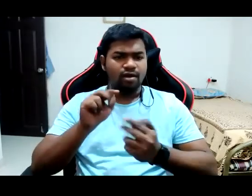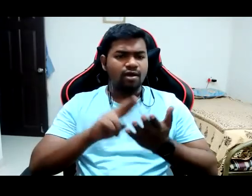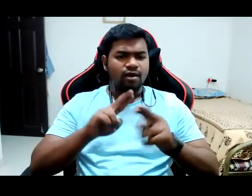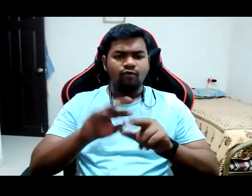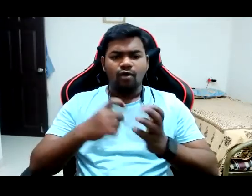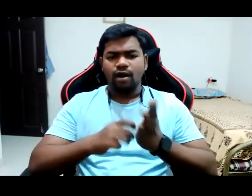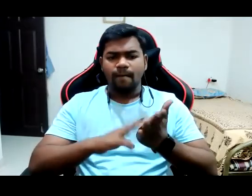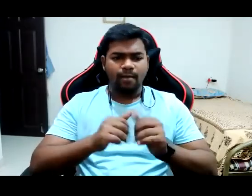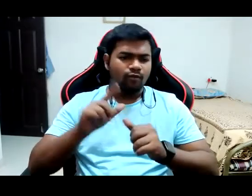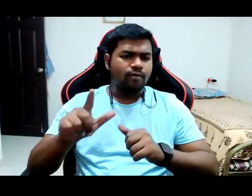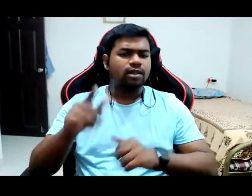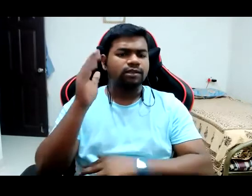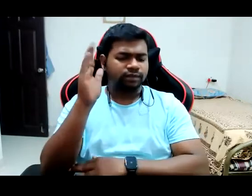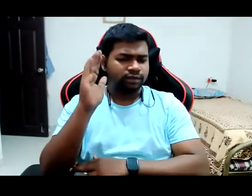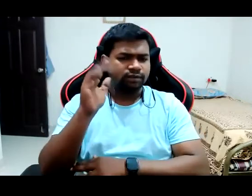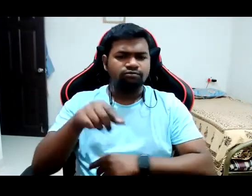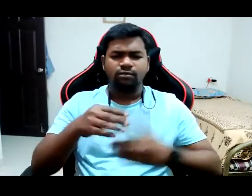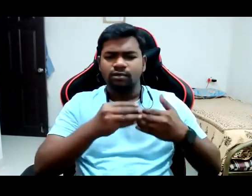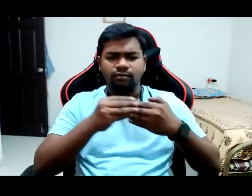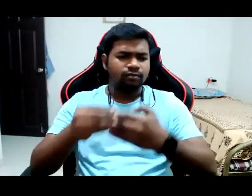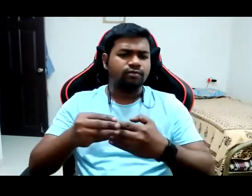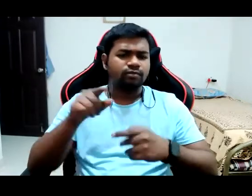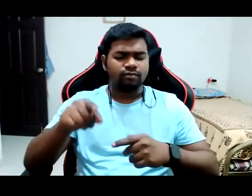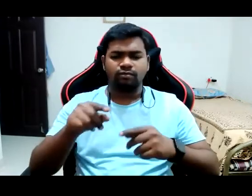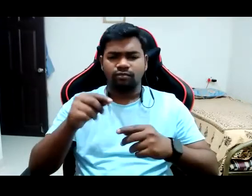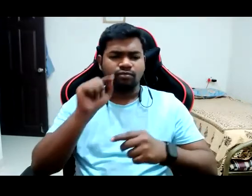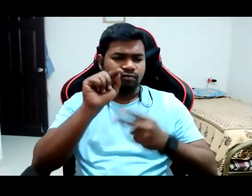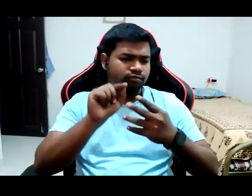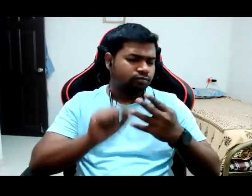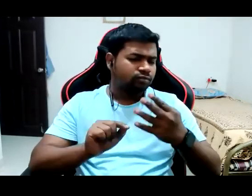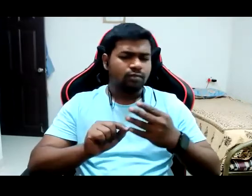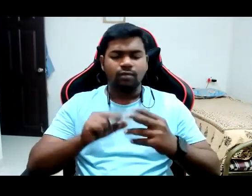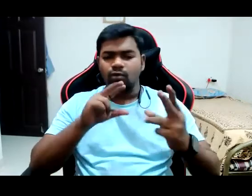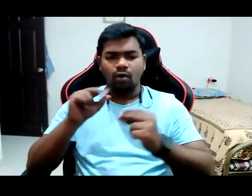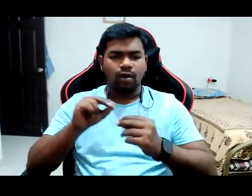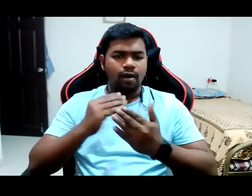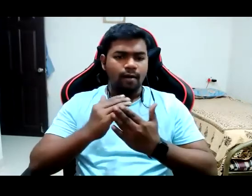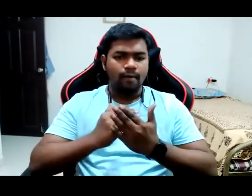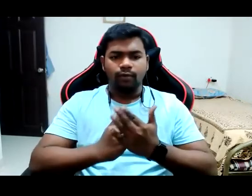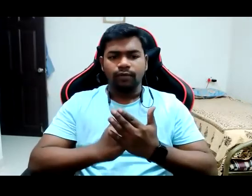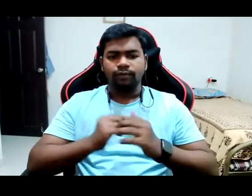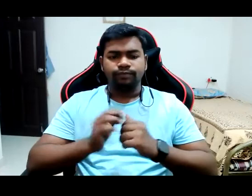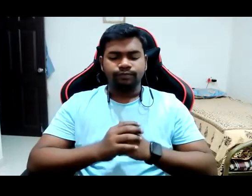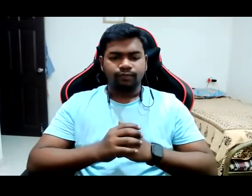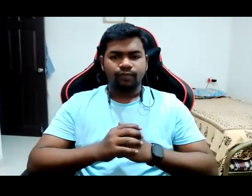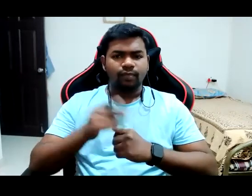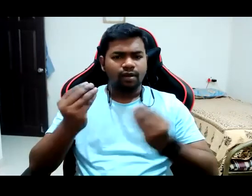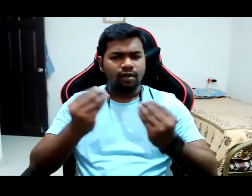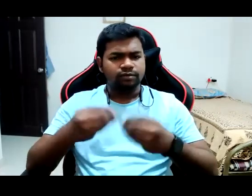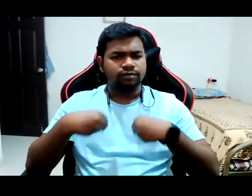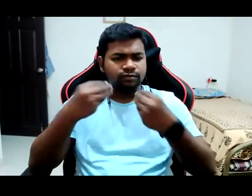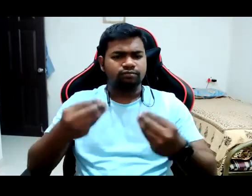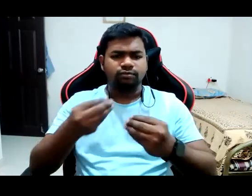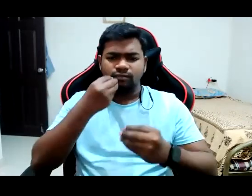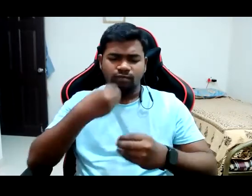be an introduction session where I'm going to briefly talk about what Confluence is about, give you a little bit of history as